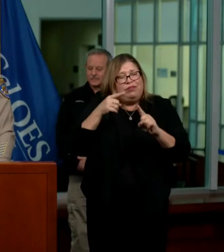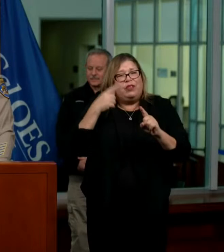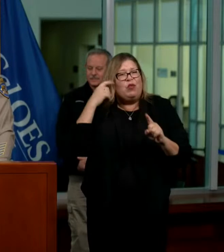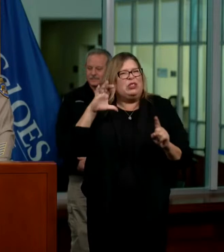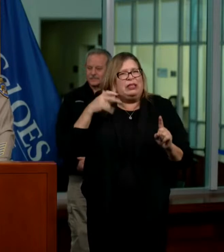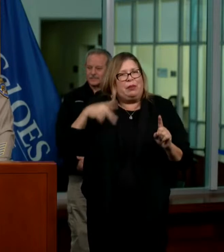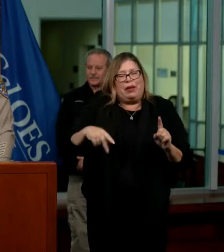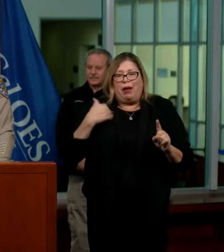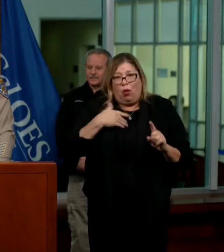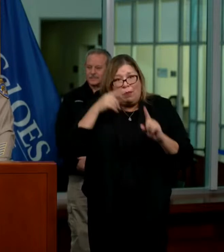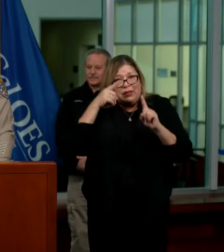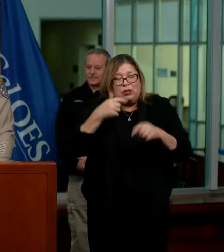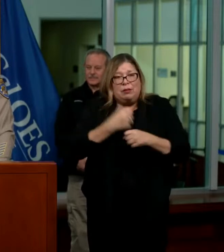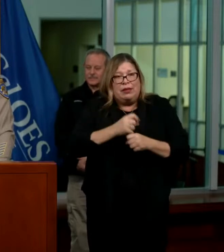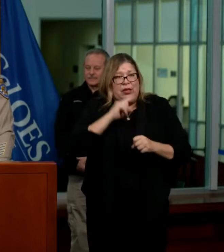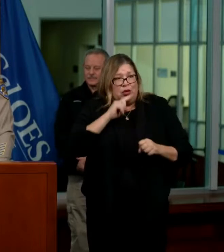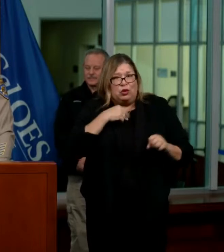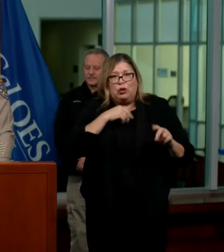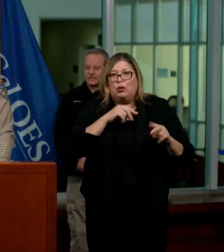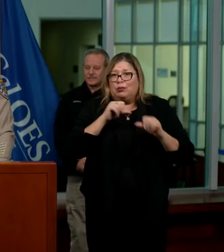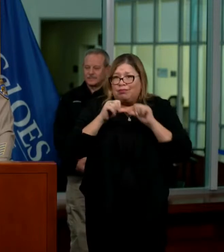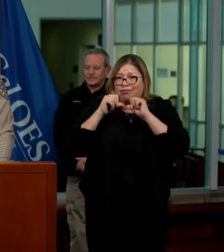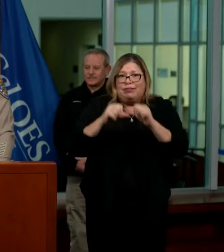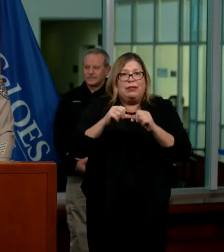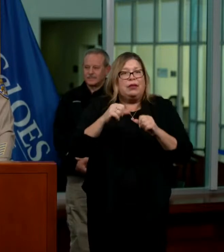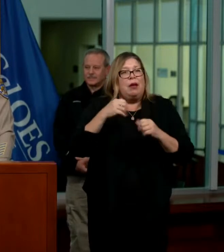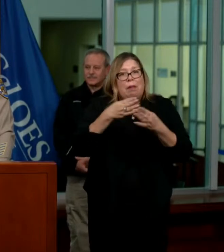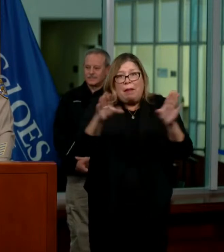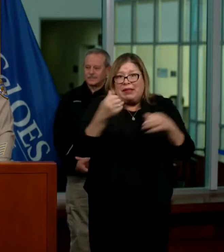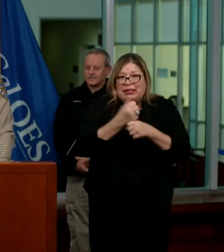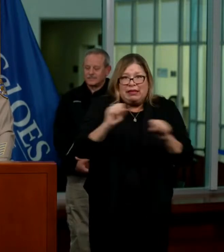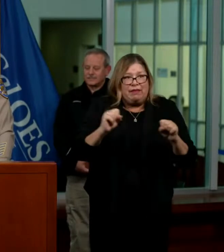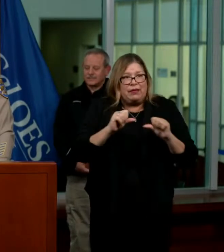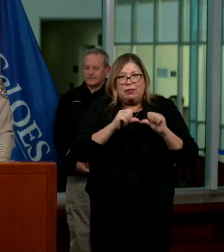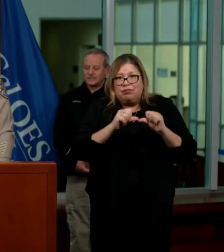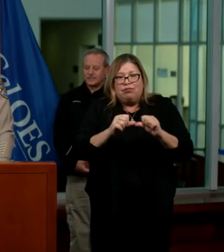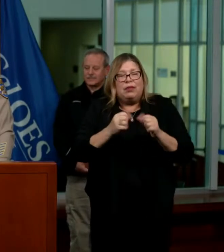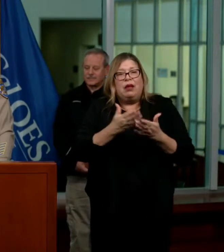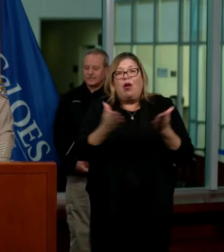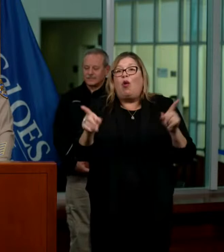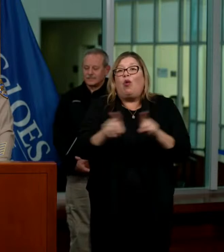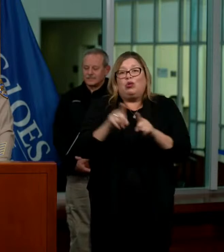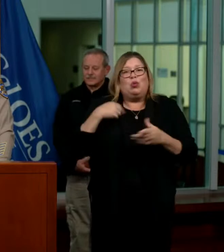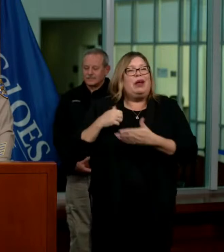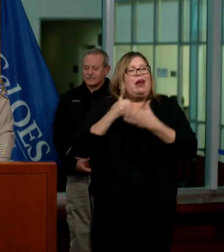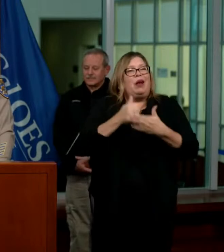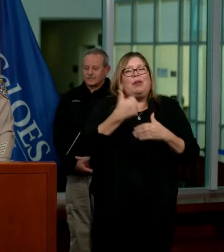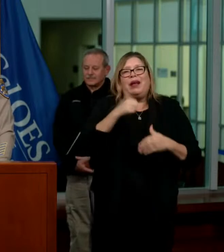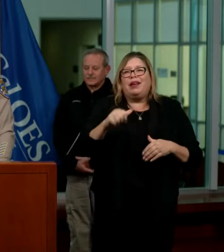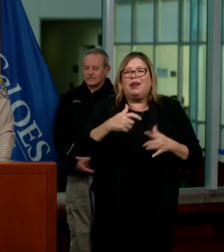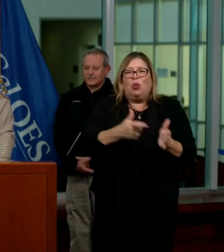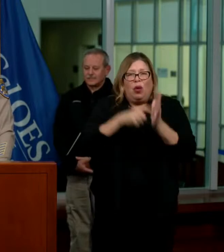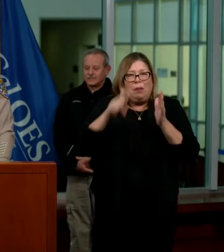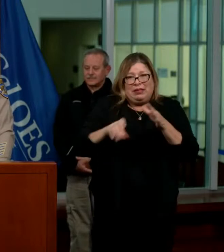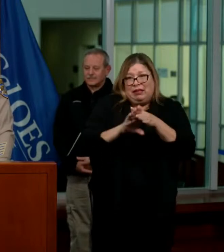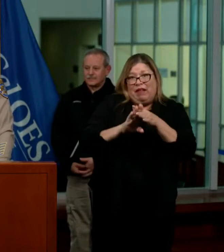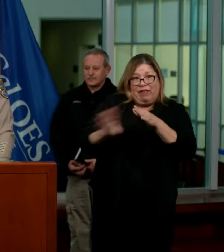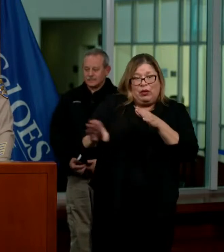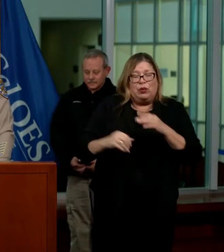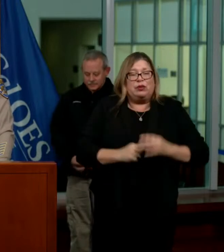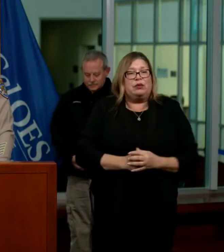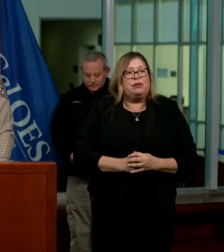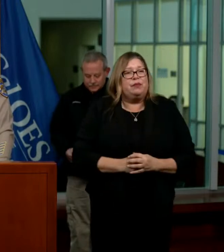ensure and maintain public safety and, if needed, to help out with any evacuation efforts. Also